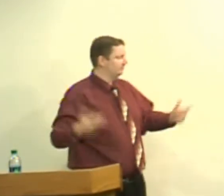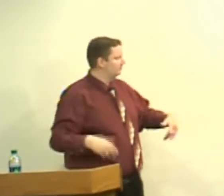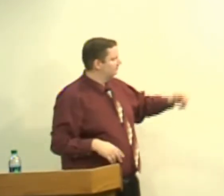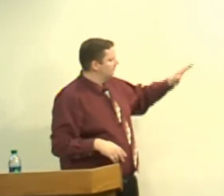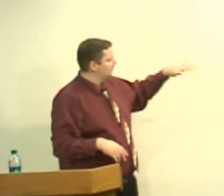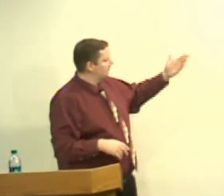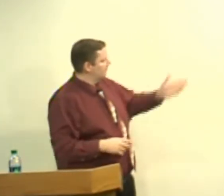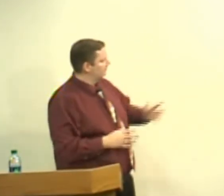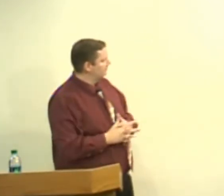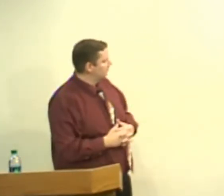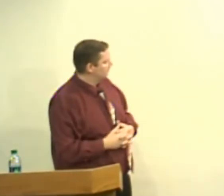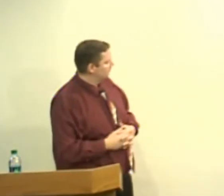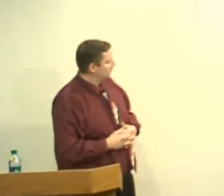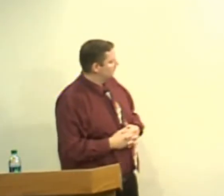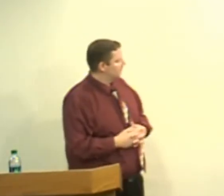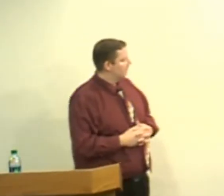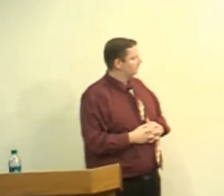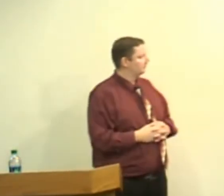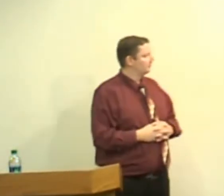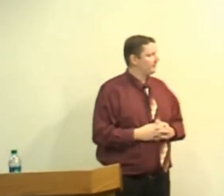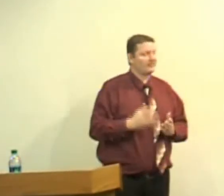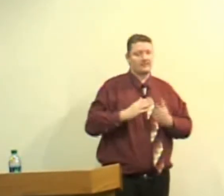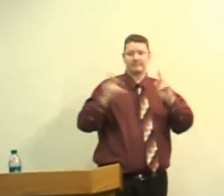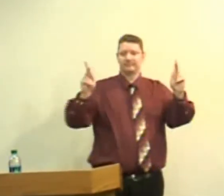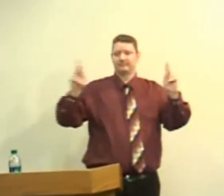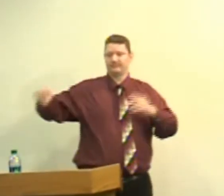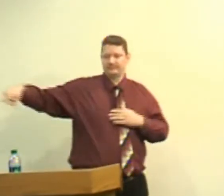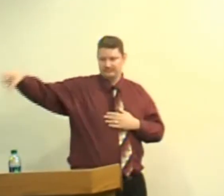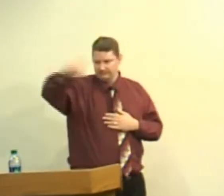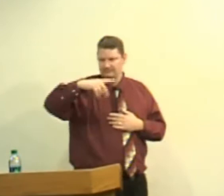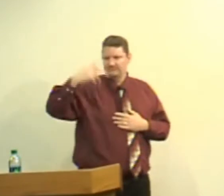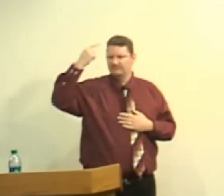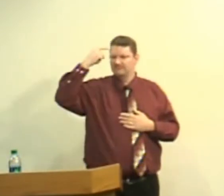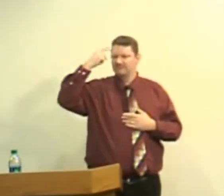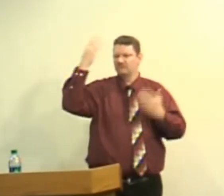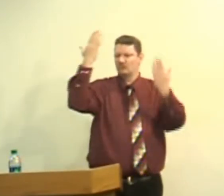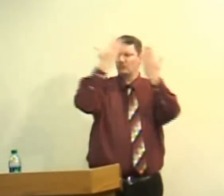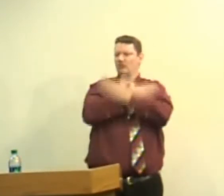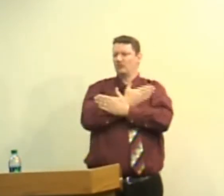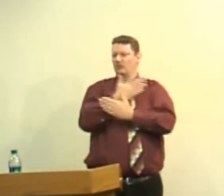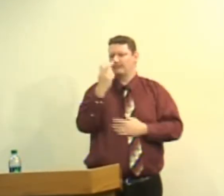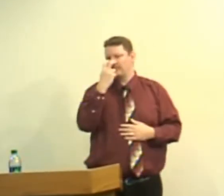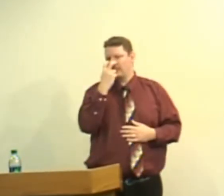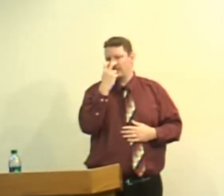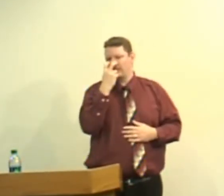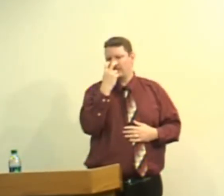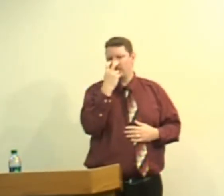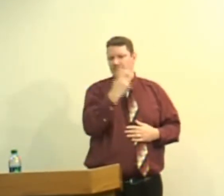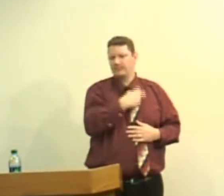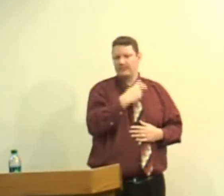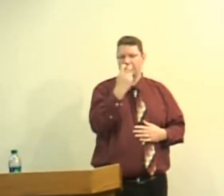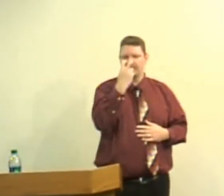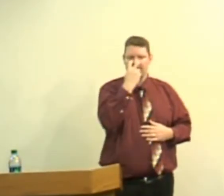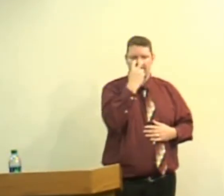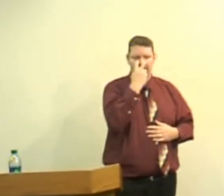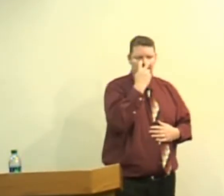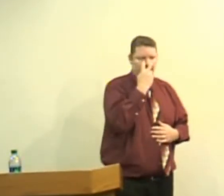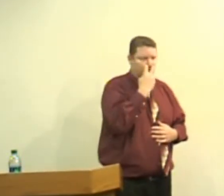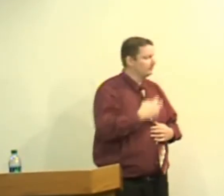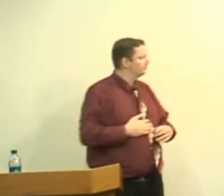is today where people say that they follow the truth, but they don't fear them. And people today, they have a depraved mind. It